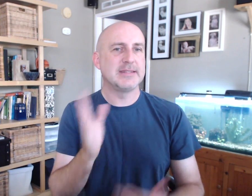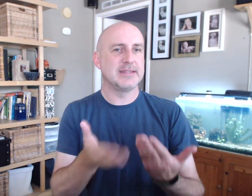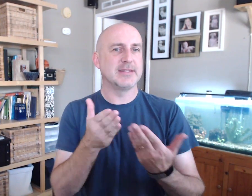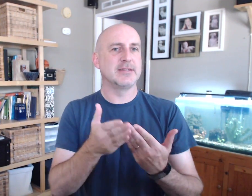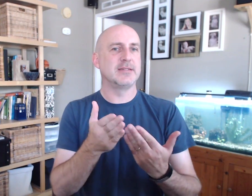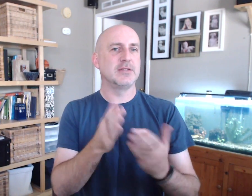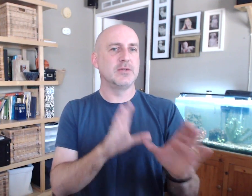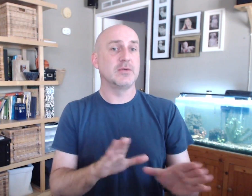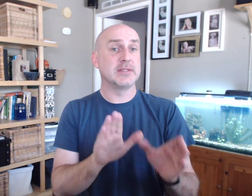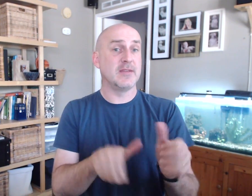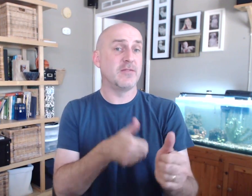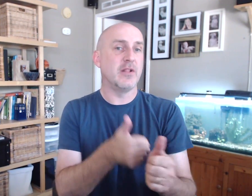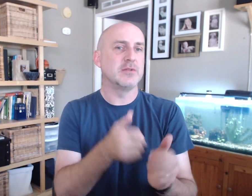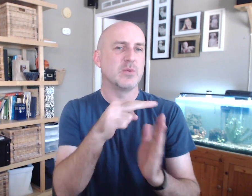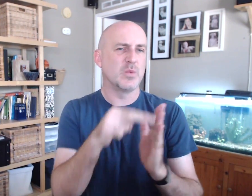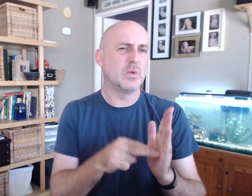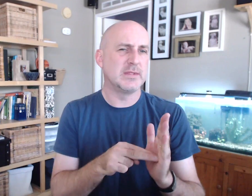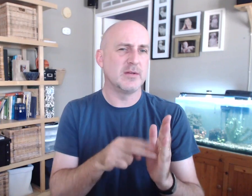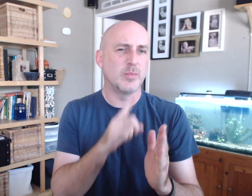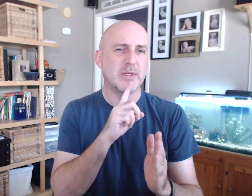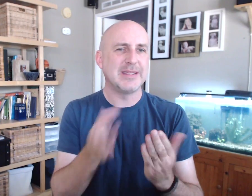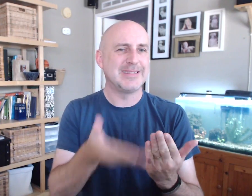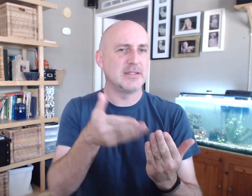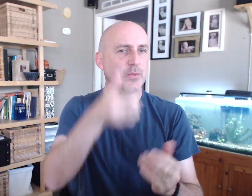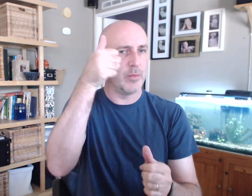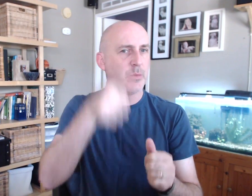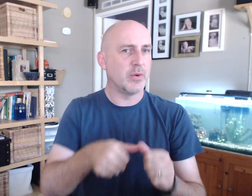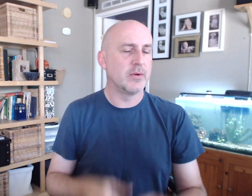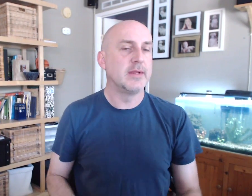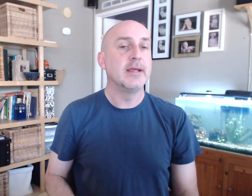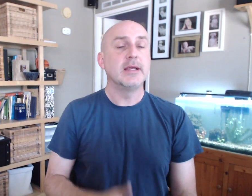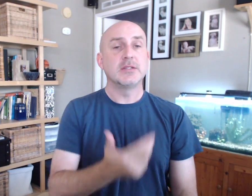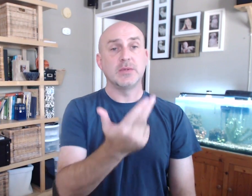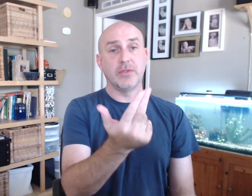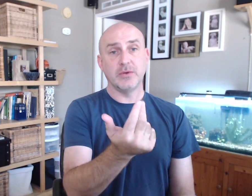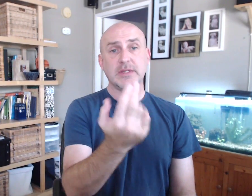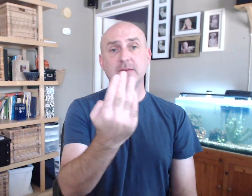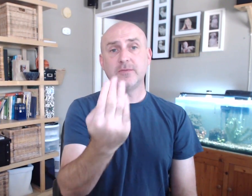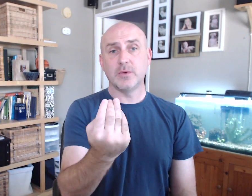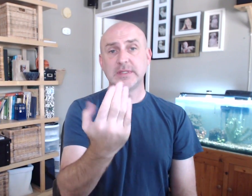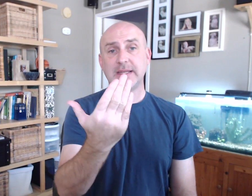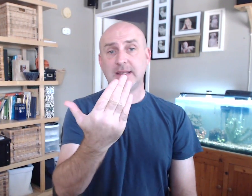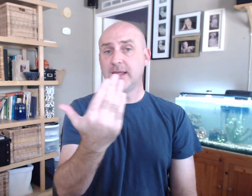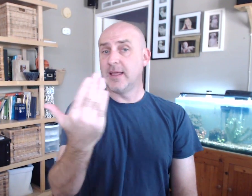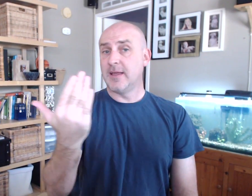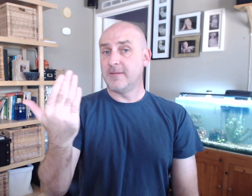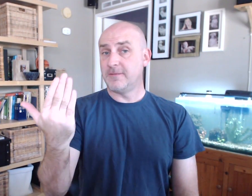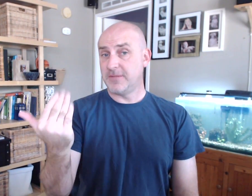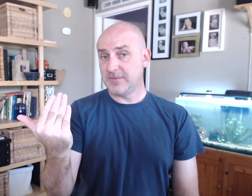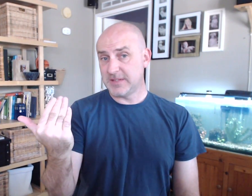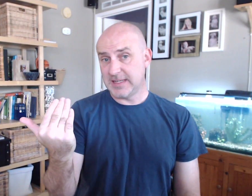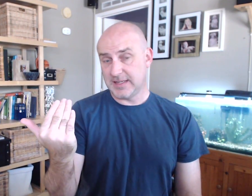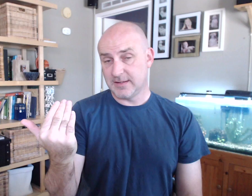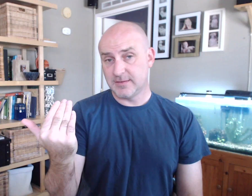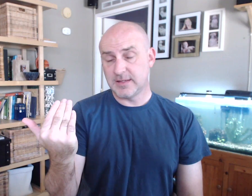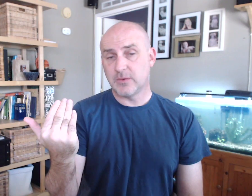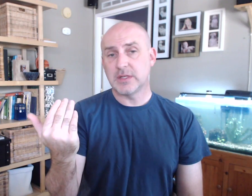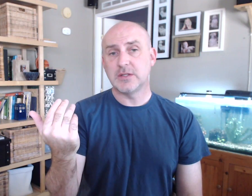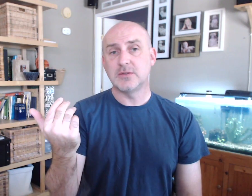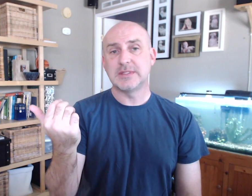to do because they follow some rules that are pretty easy to remember. So we did 13, 14, 15. Now we're going to do